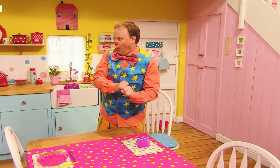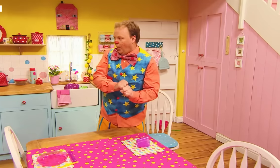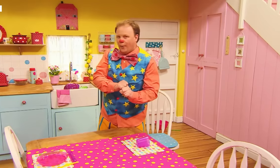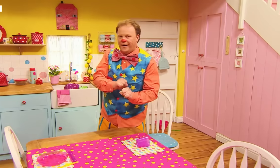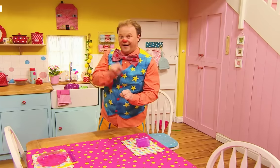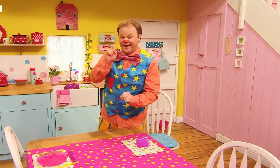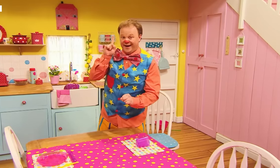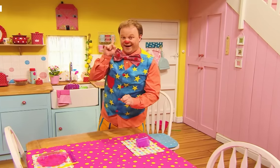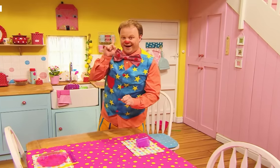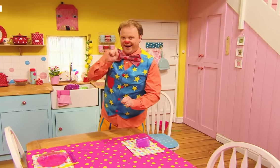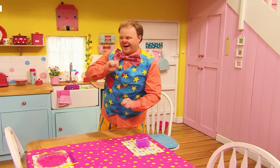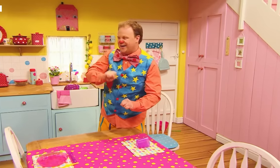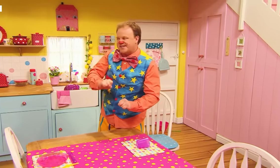Shh!